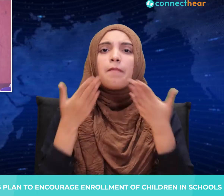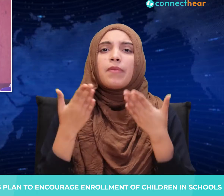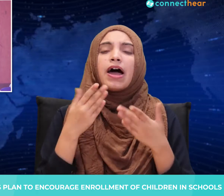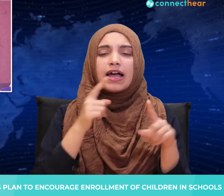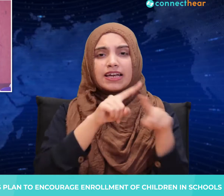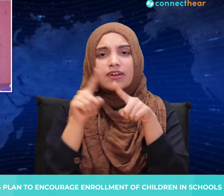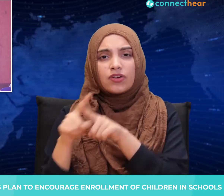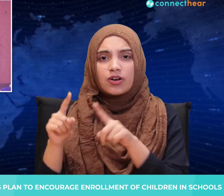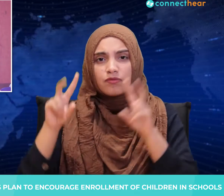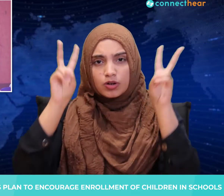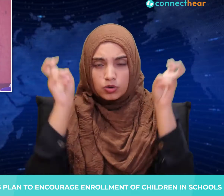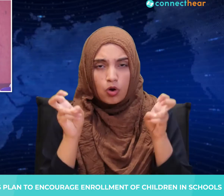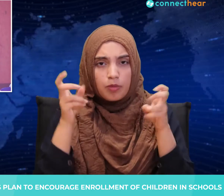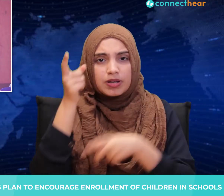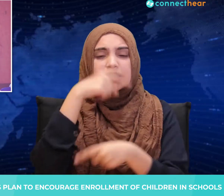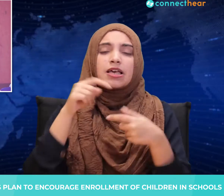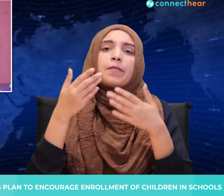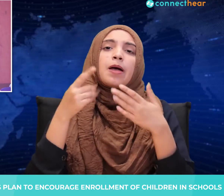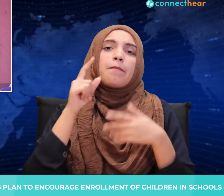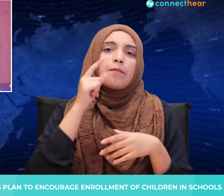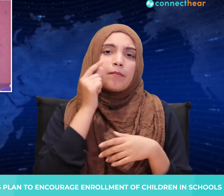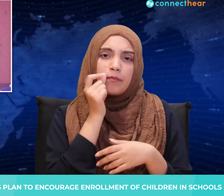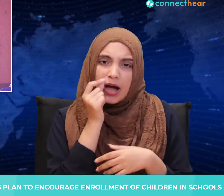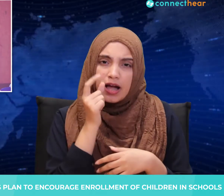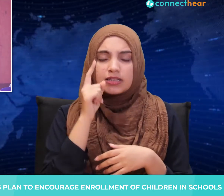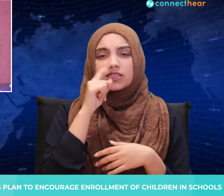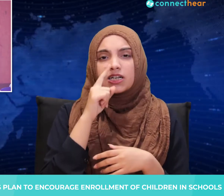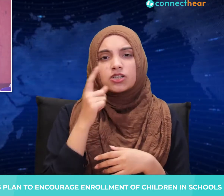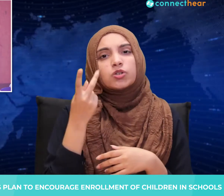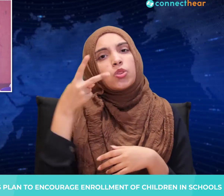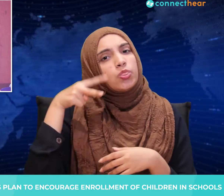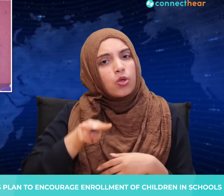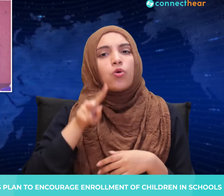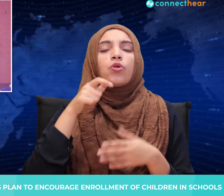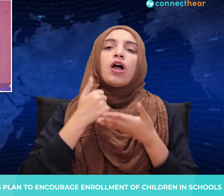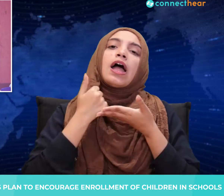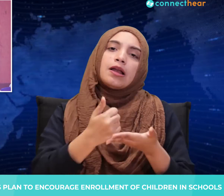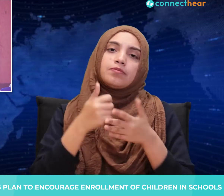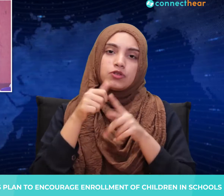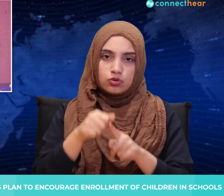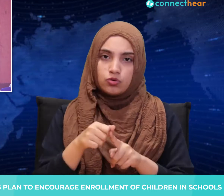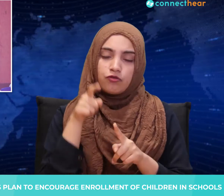of educational opportunities to both boys and girls.